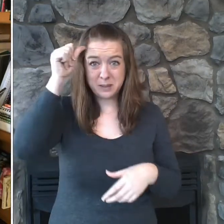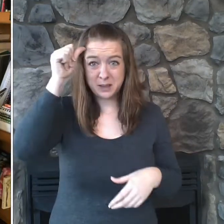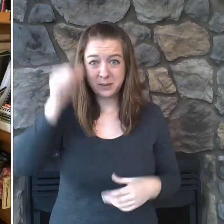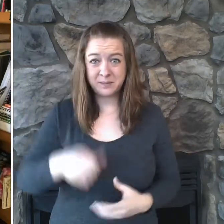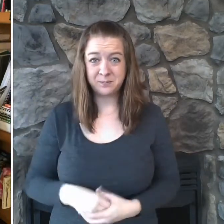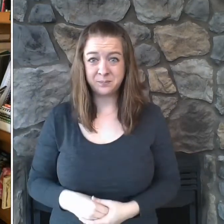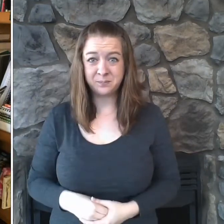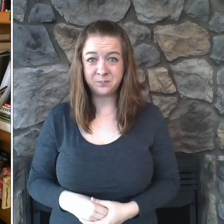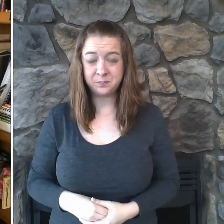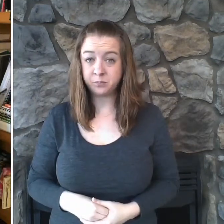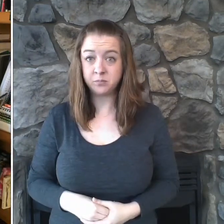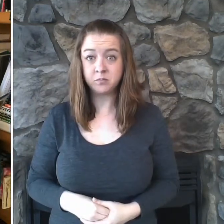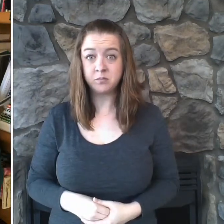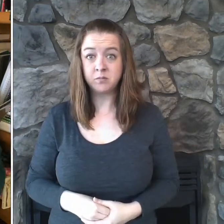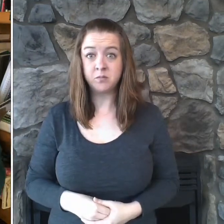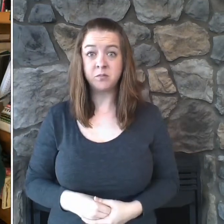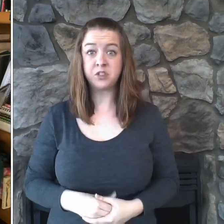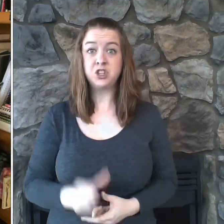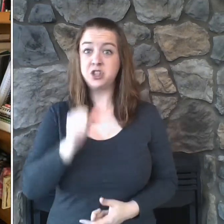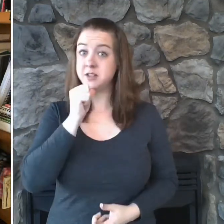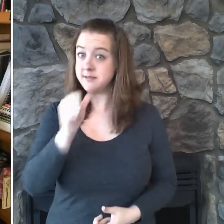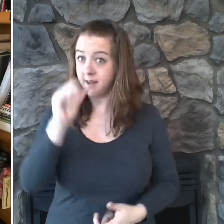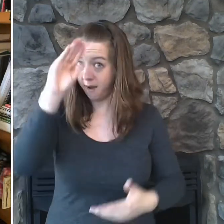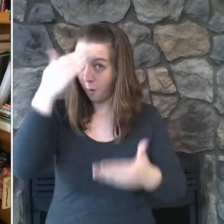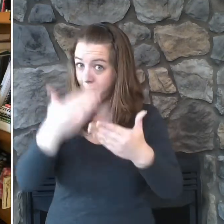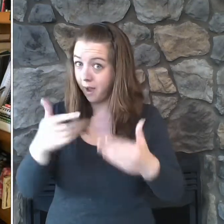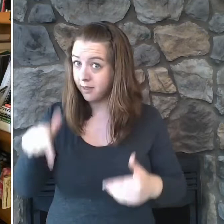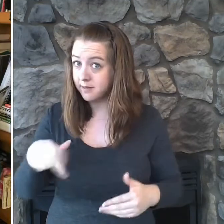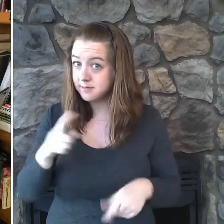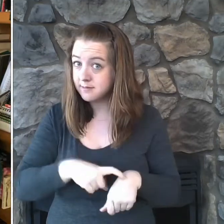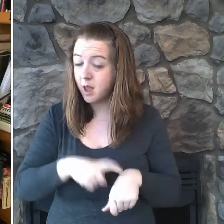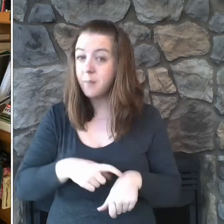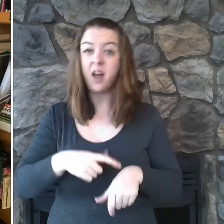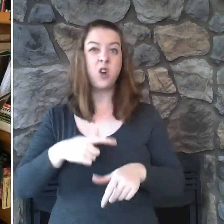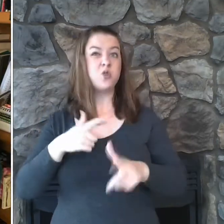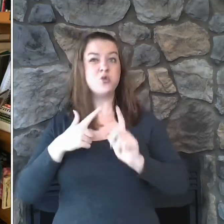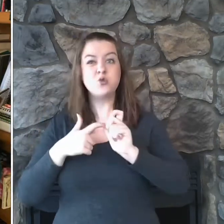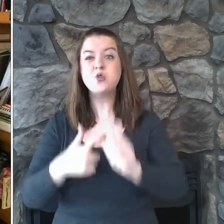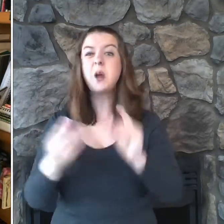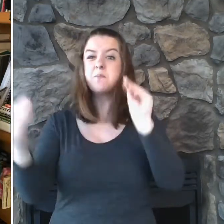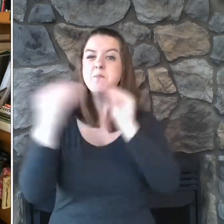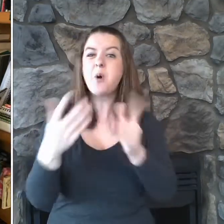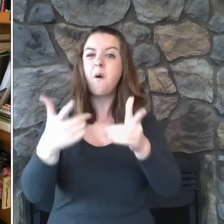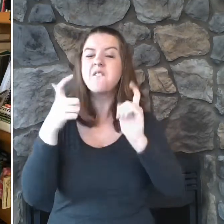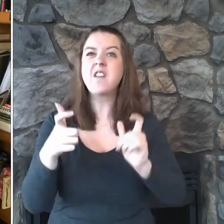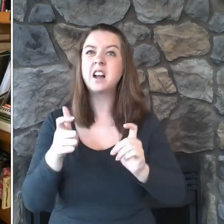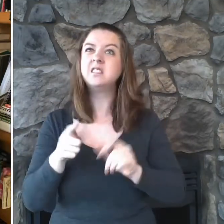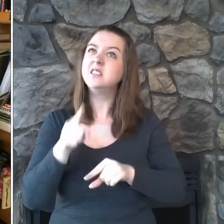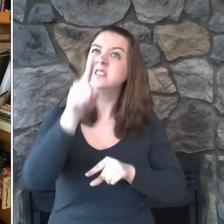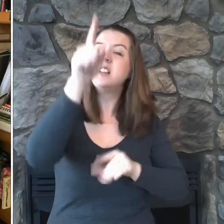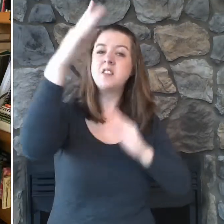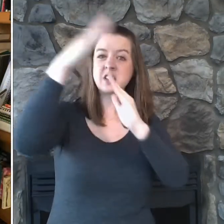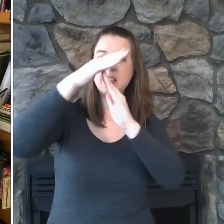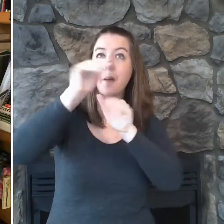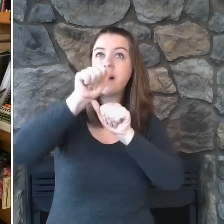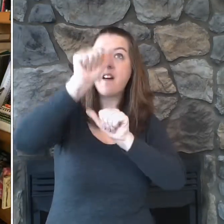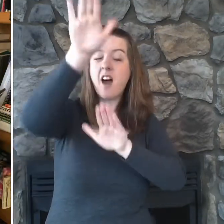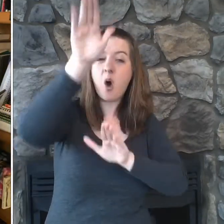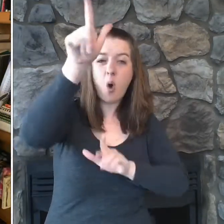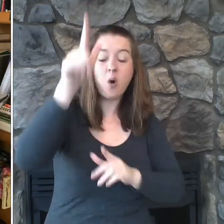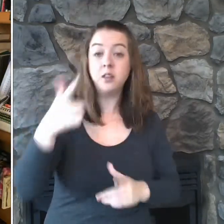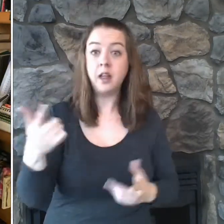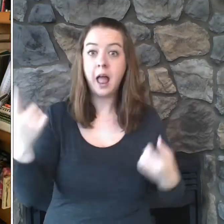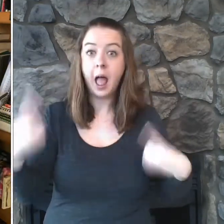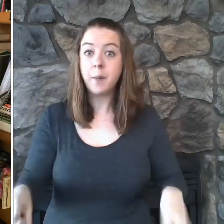Mankamek. She did not do as he said, but instead ran faster toward the top of the hill. Suddenly, she was